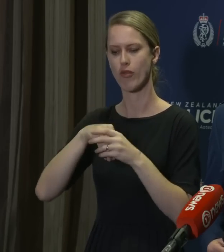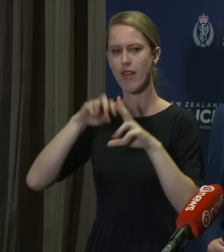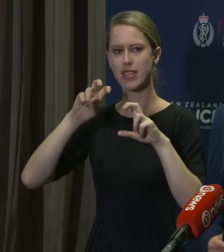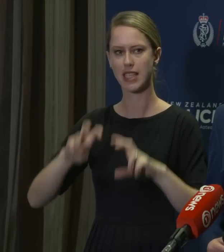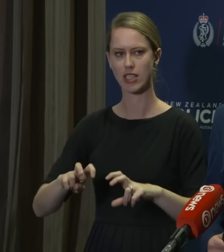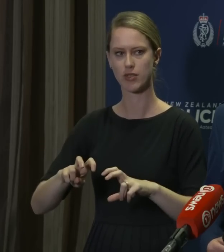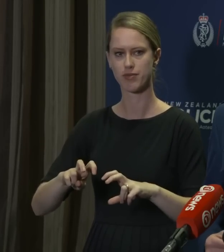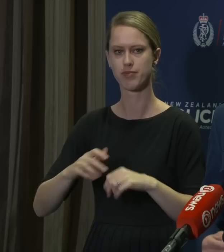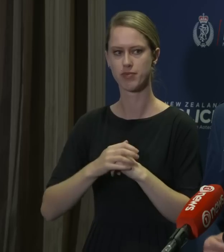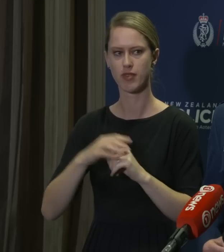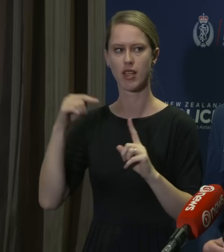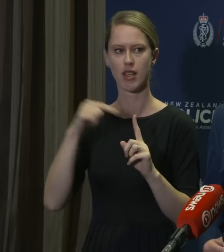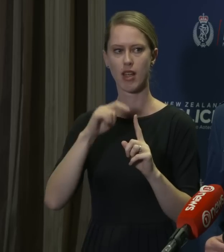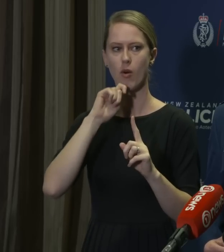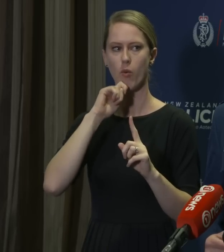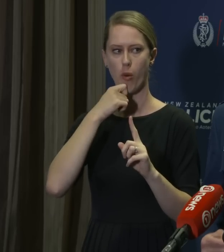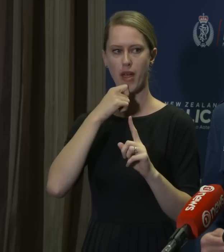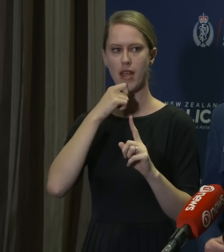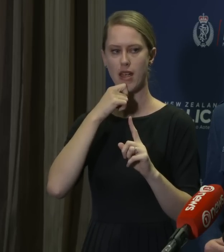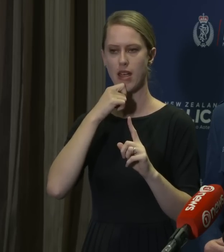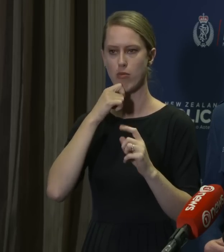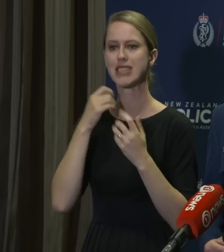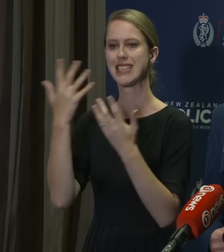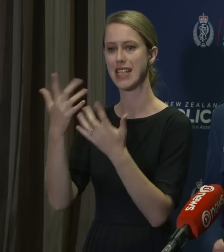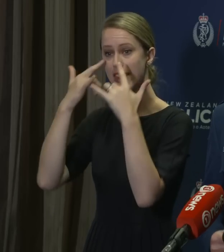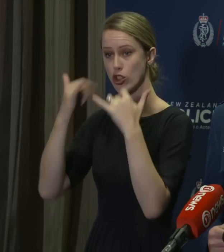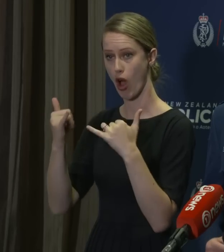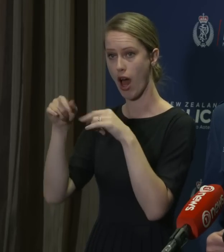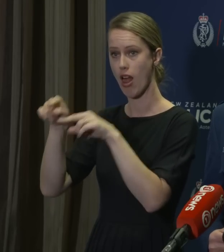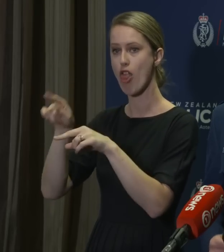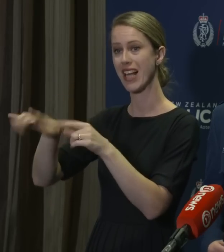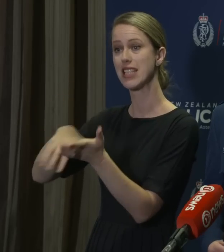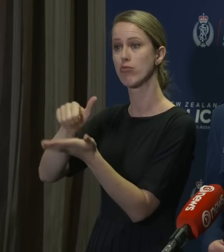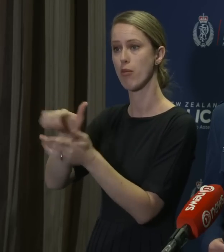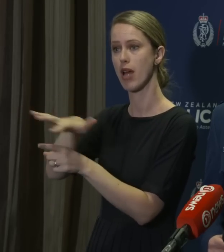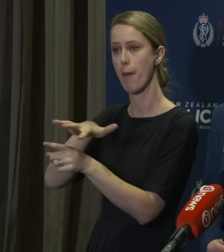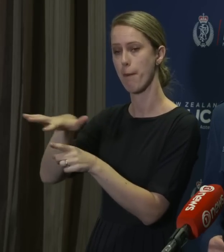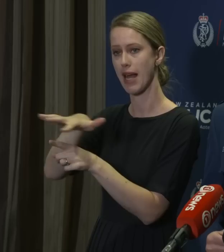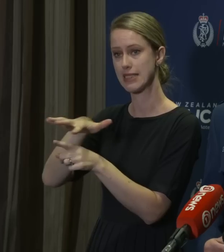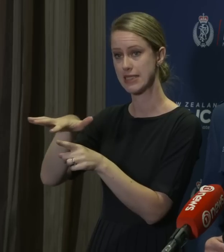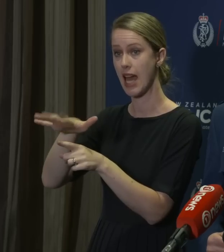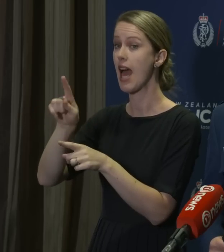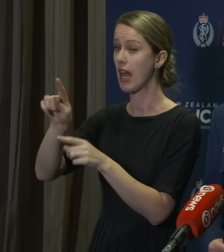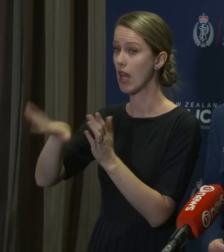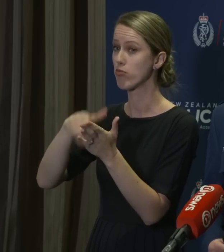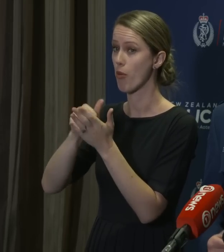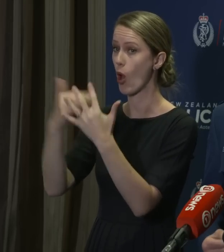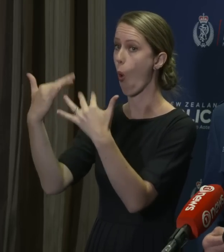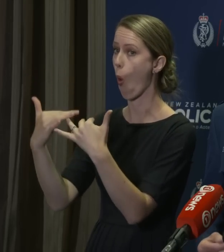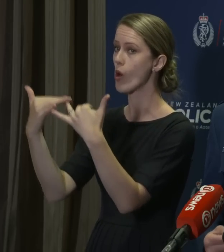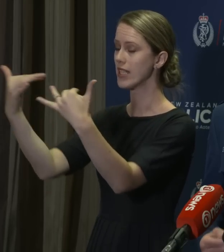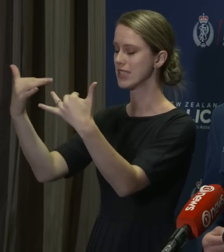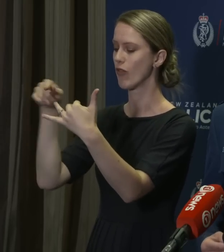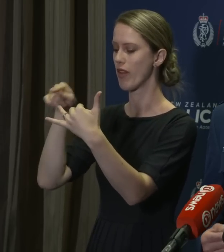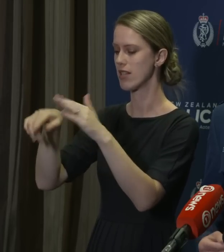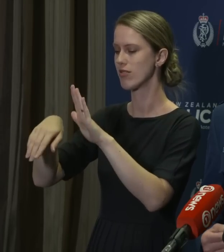It's something that will be presented at trial, and that's the appropriate place and the appropriate audience for